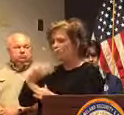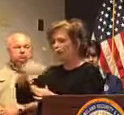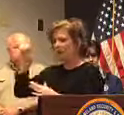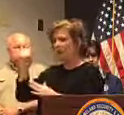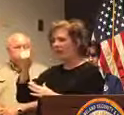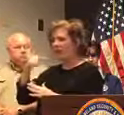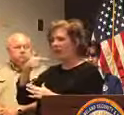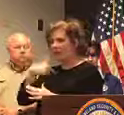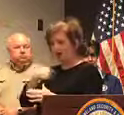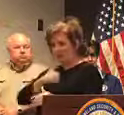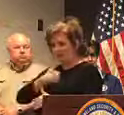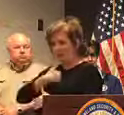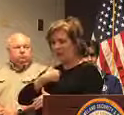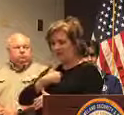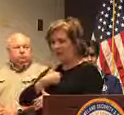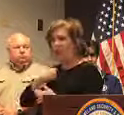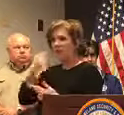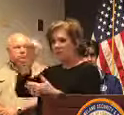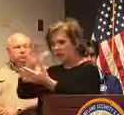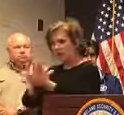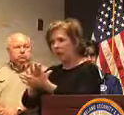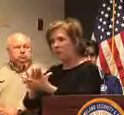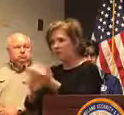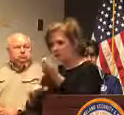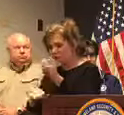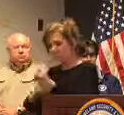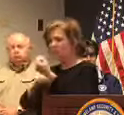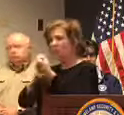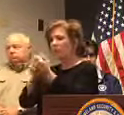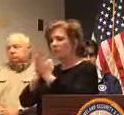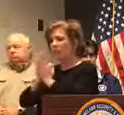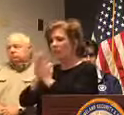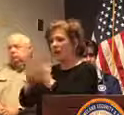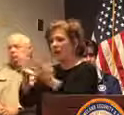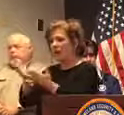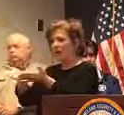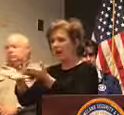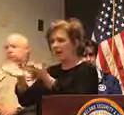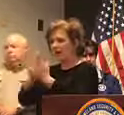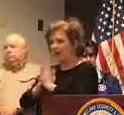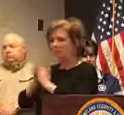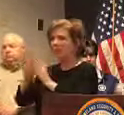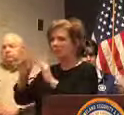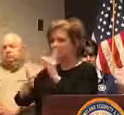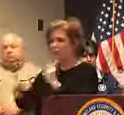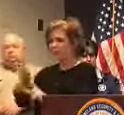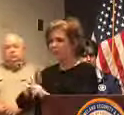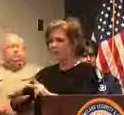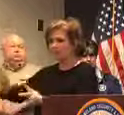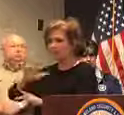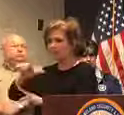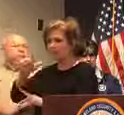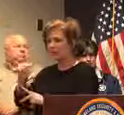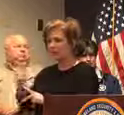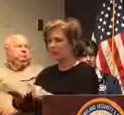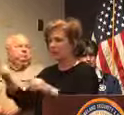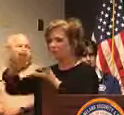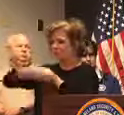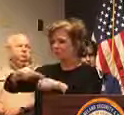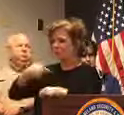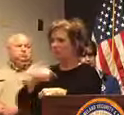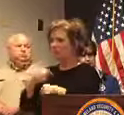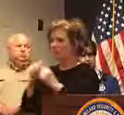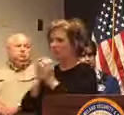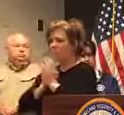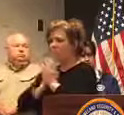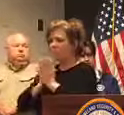around Louisiana to join their prayers tonight. And so I want to thank you again for attending today, and I encourage everyone to be